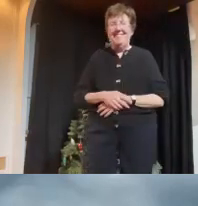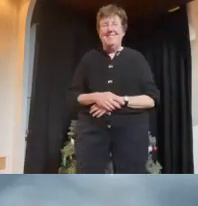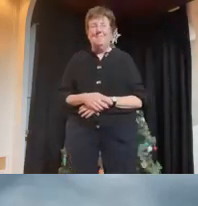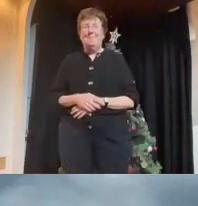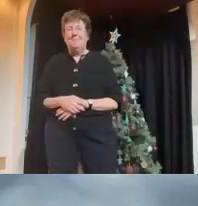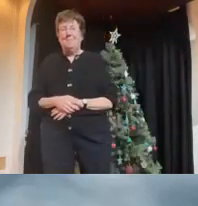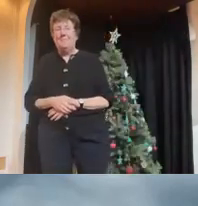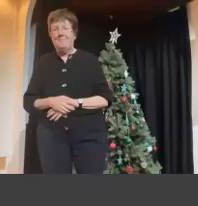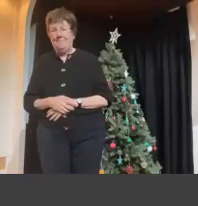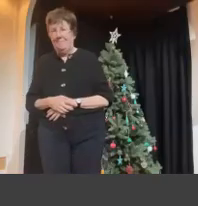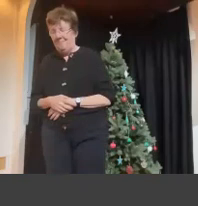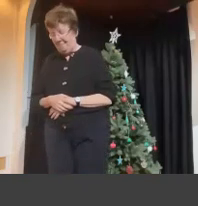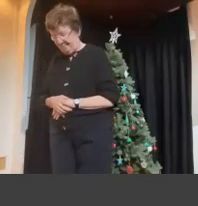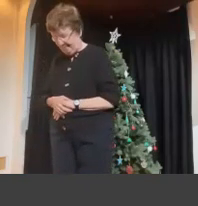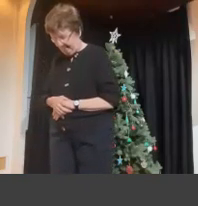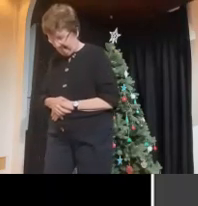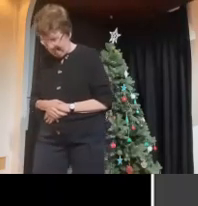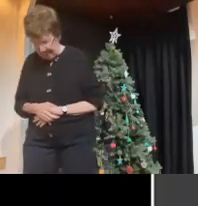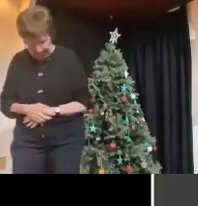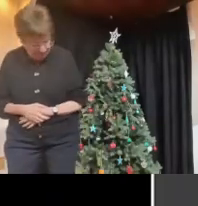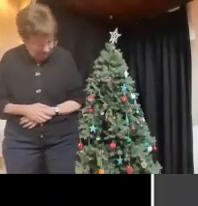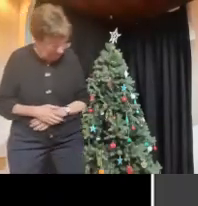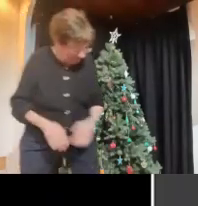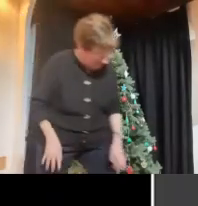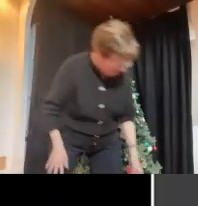that's the end of our talk. Thank you.